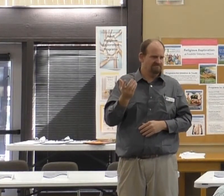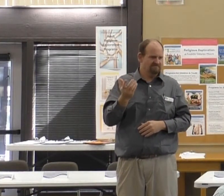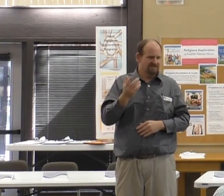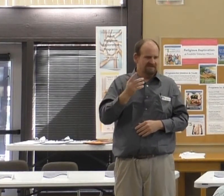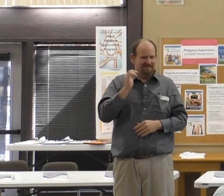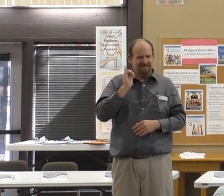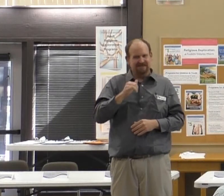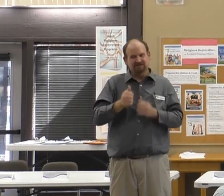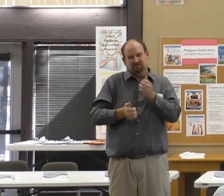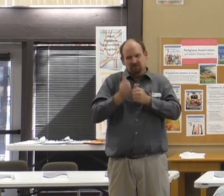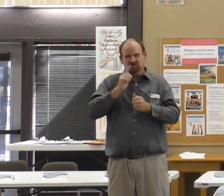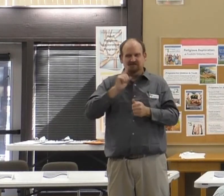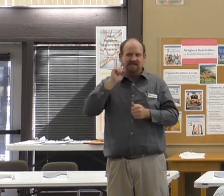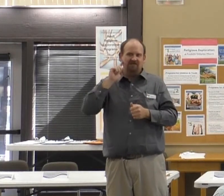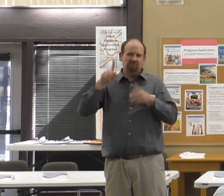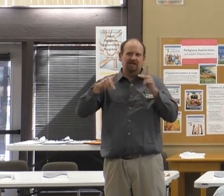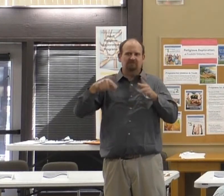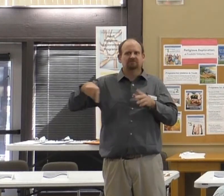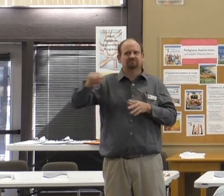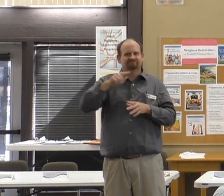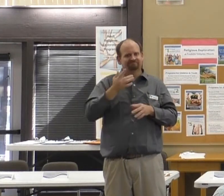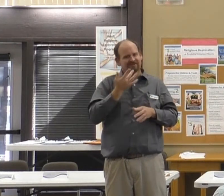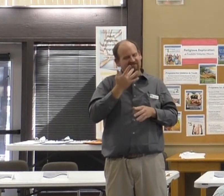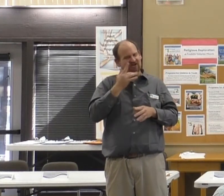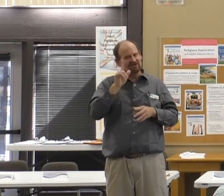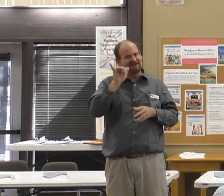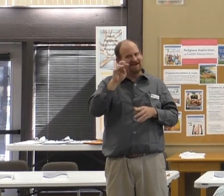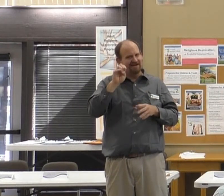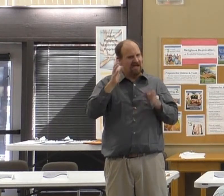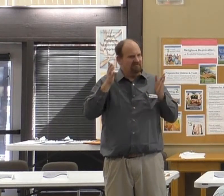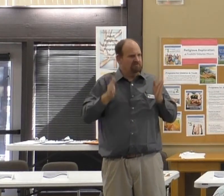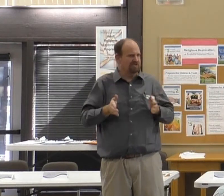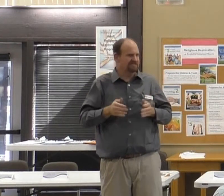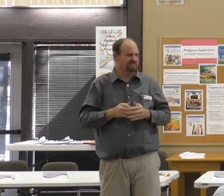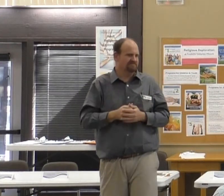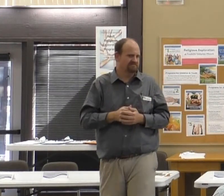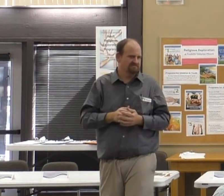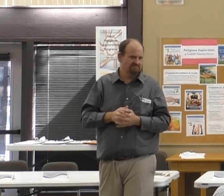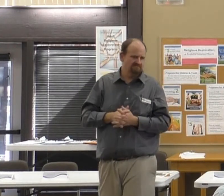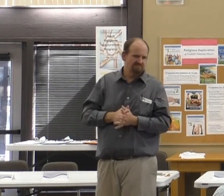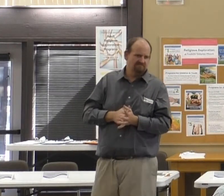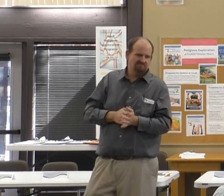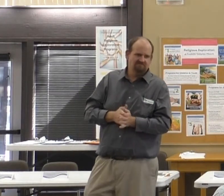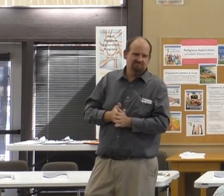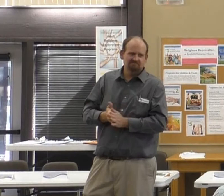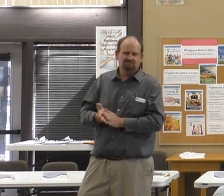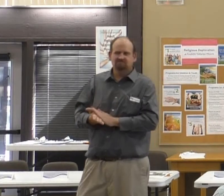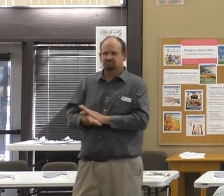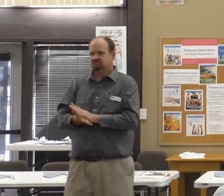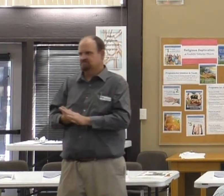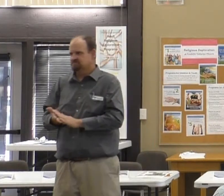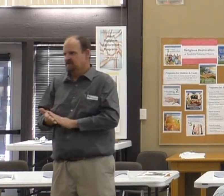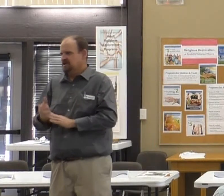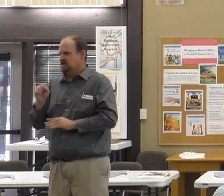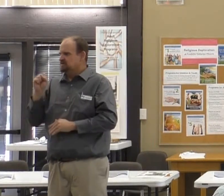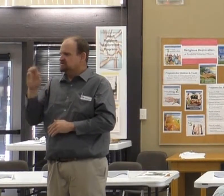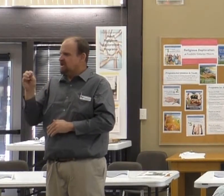And a live interpreter is really the best mode of communication for a deaf person.